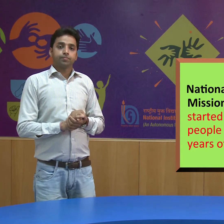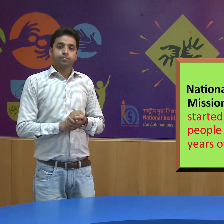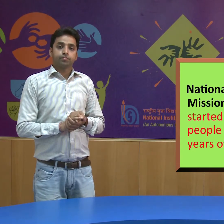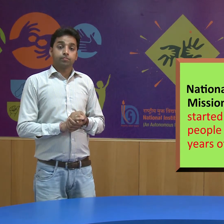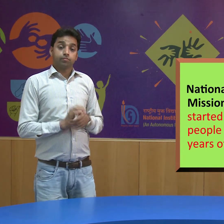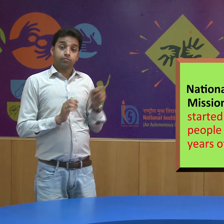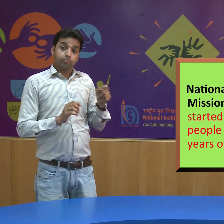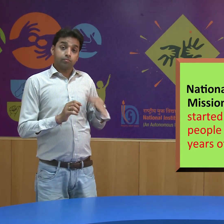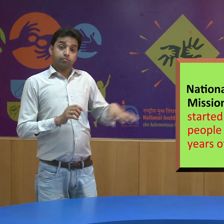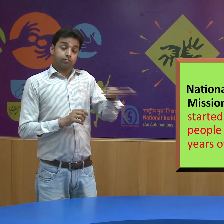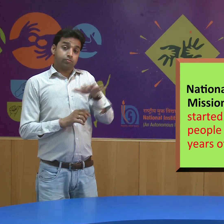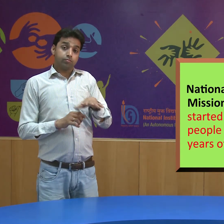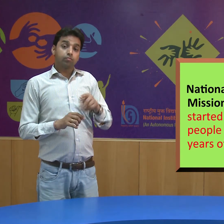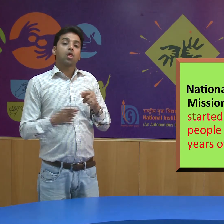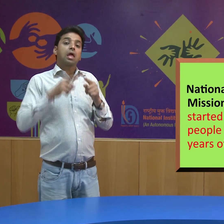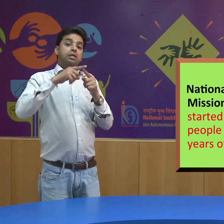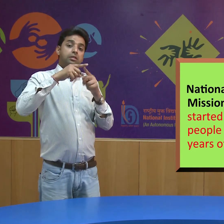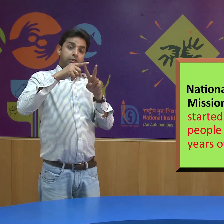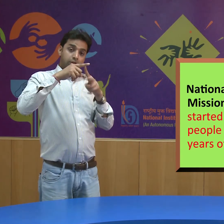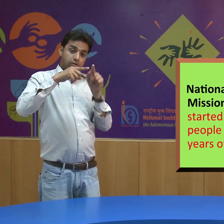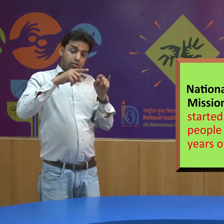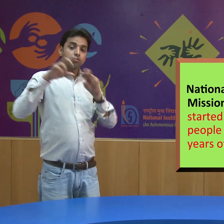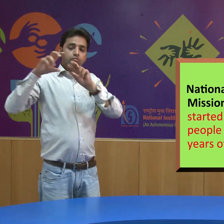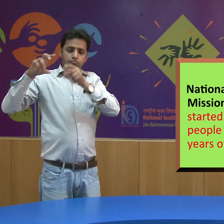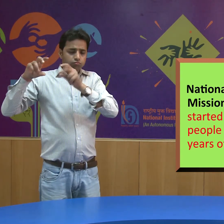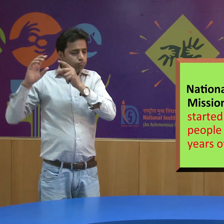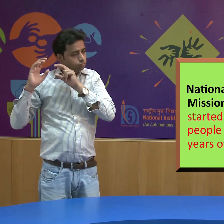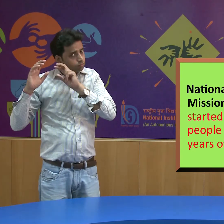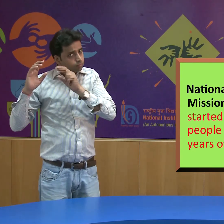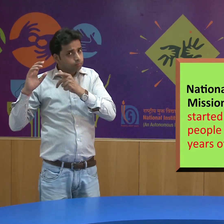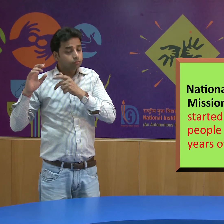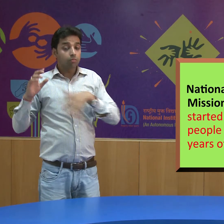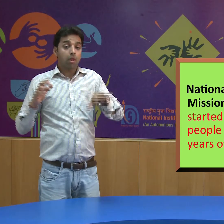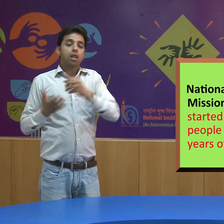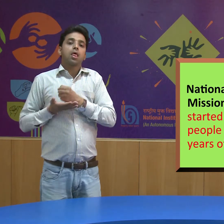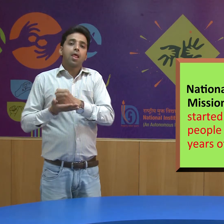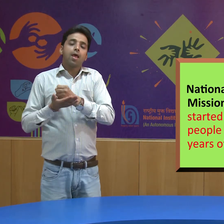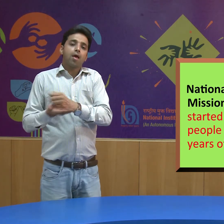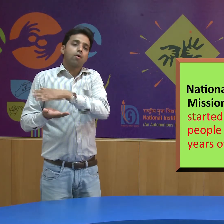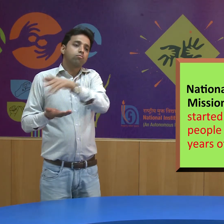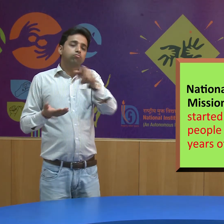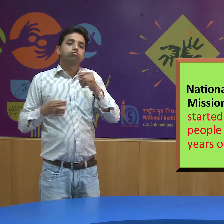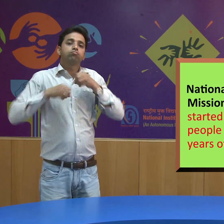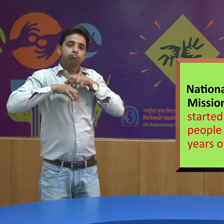Therefore, the TV and radio have become very helpful to spread